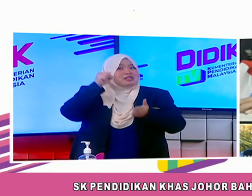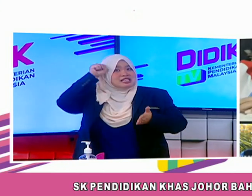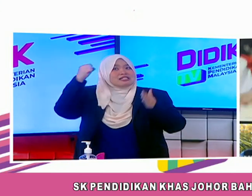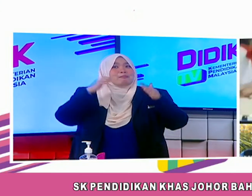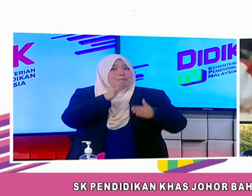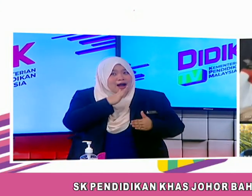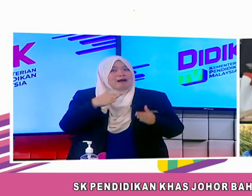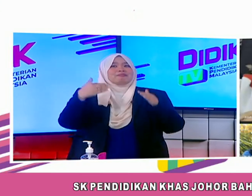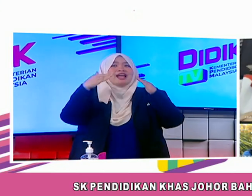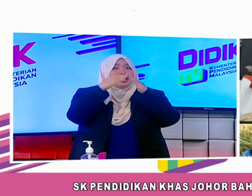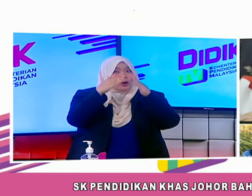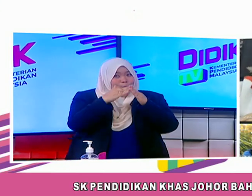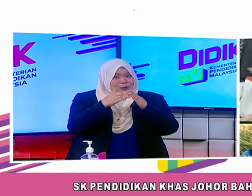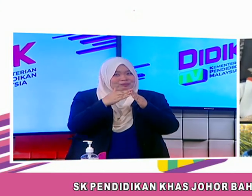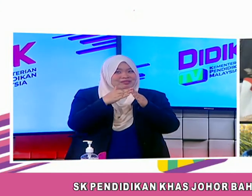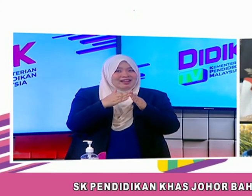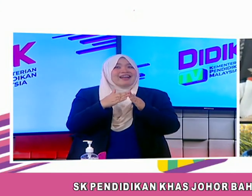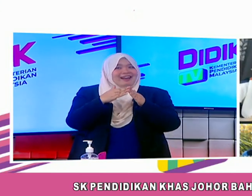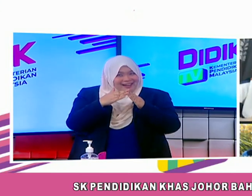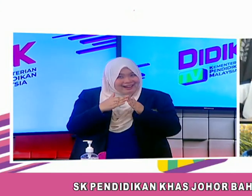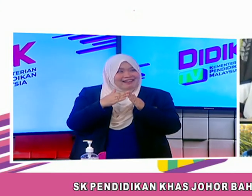help his mom at home.